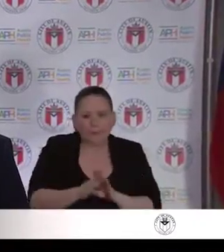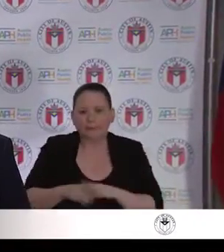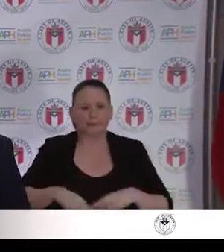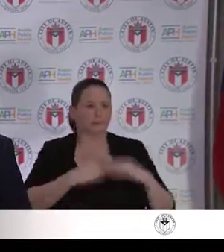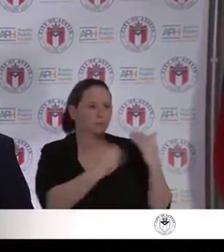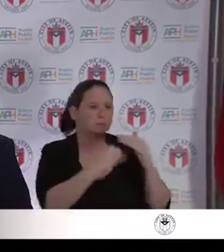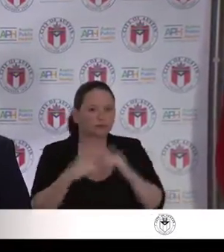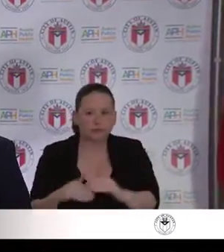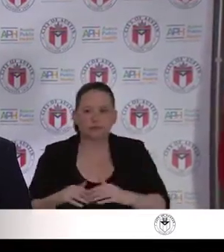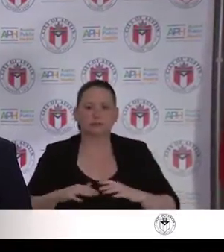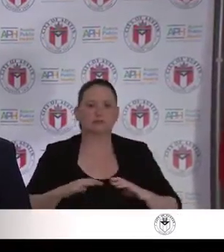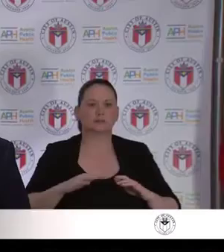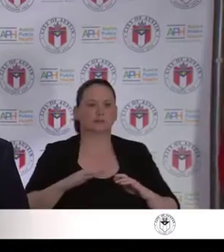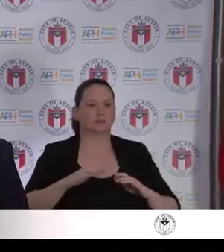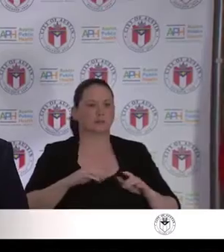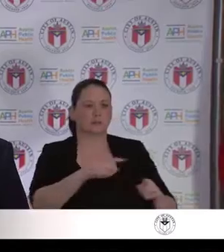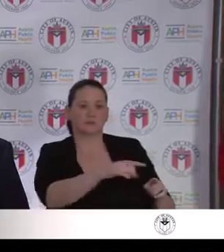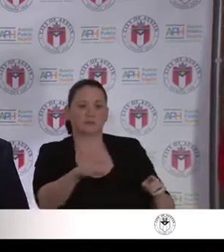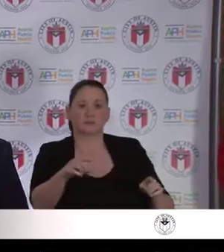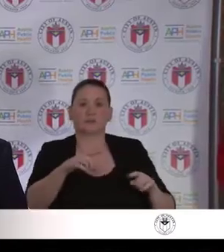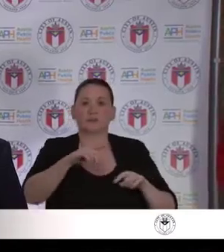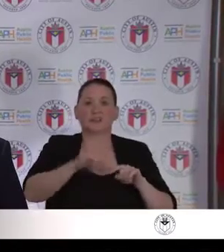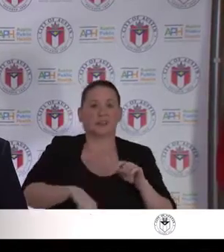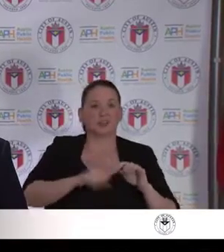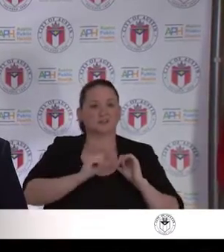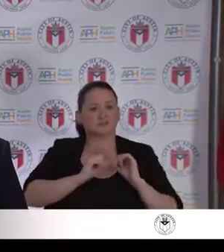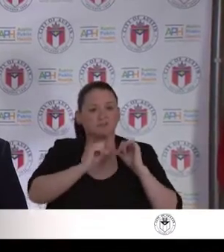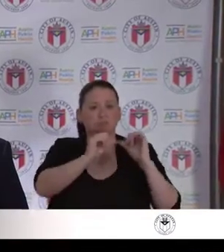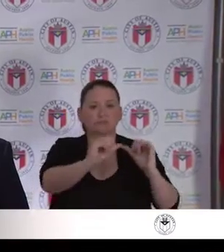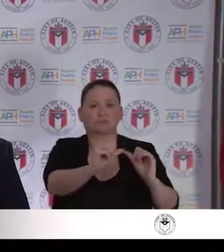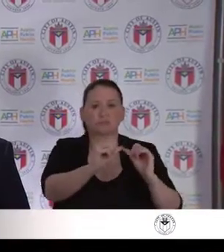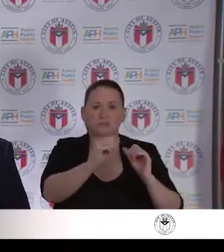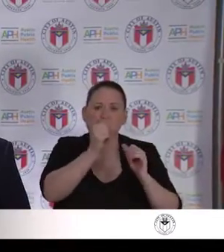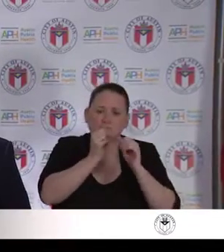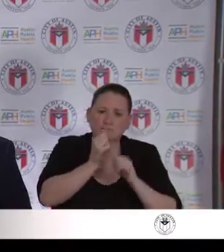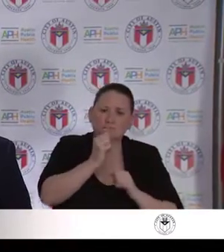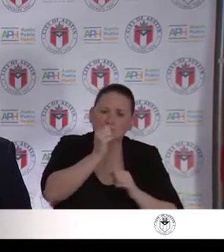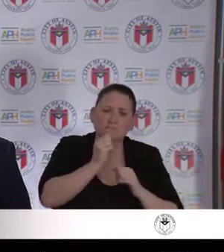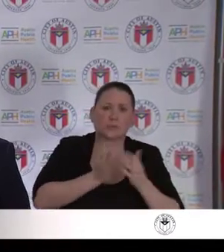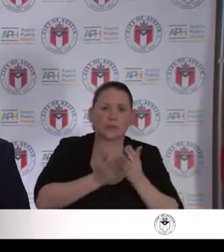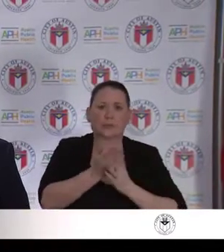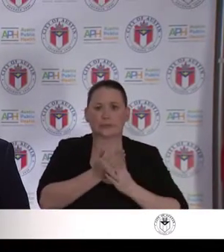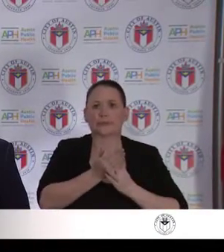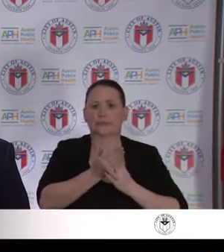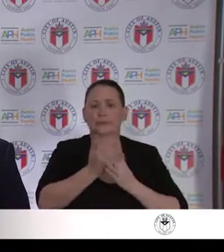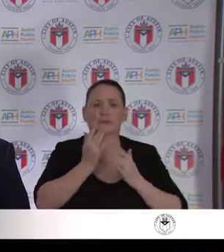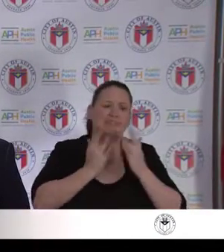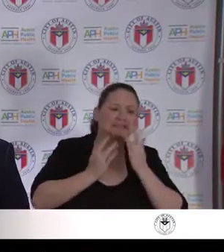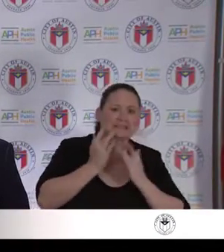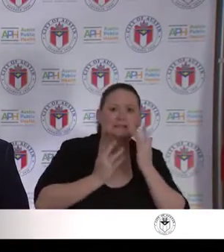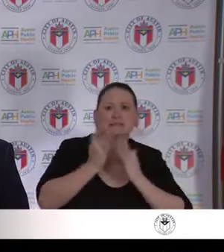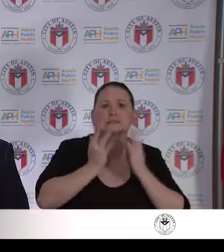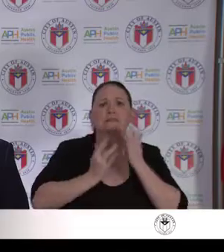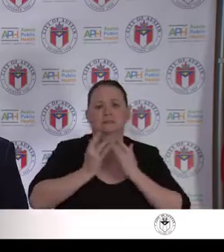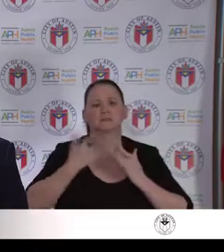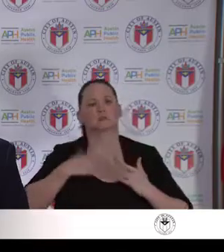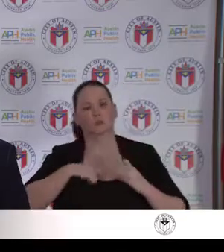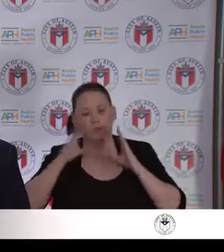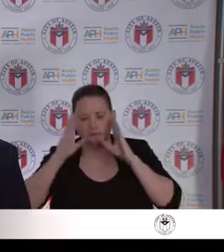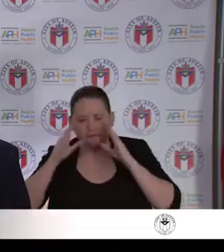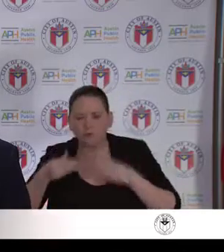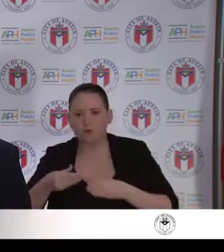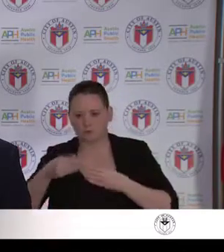restrictions, and are least able to sustain this time. We are focused on doing everything we